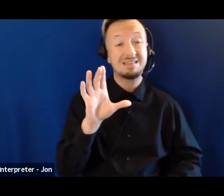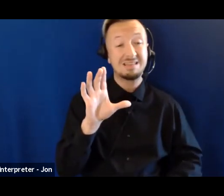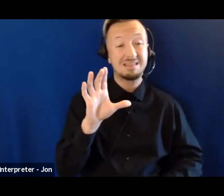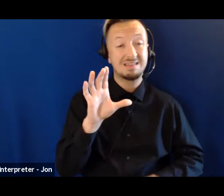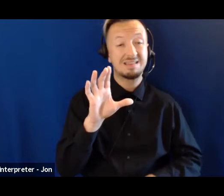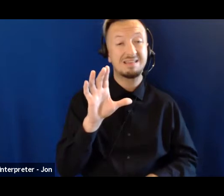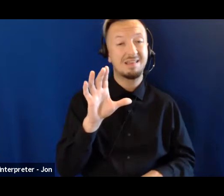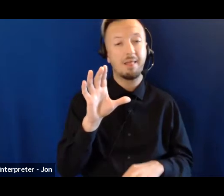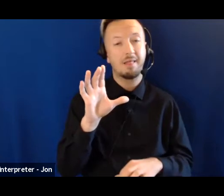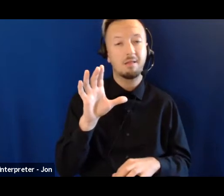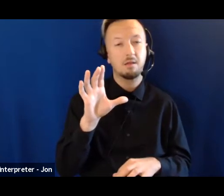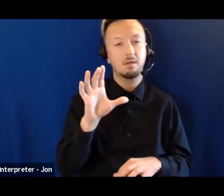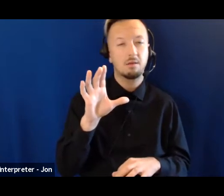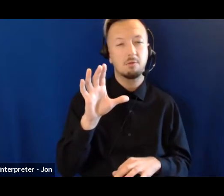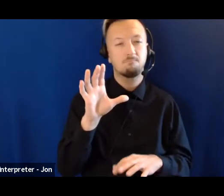the